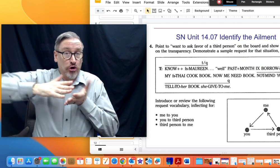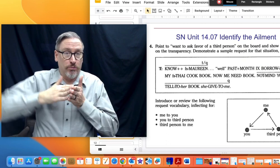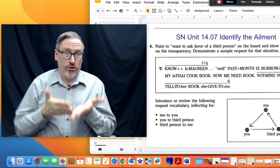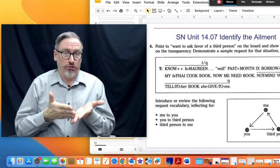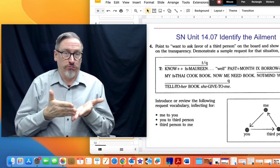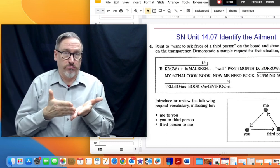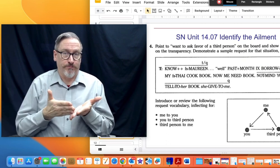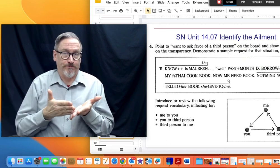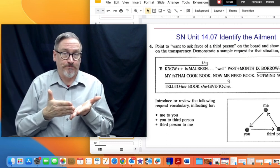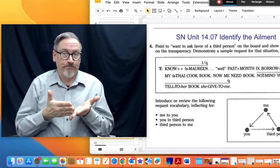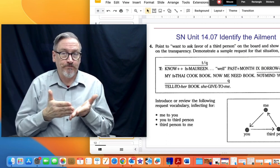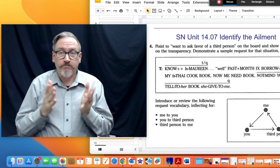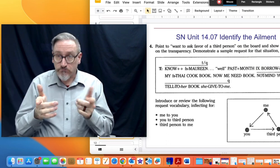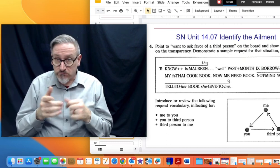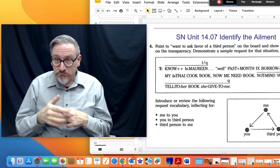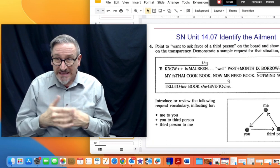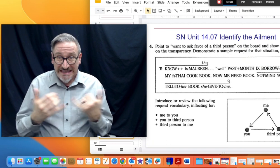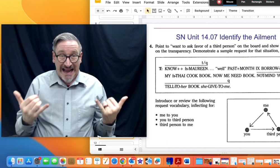cookbook.